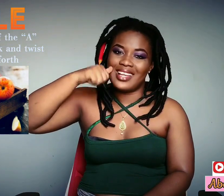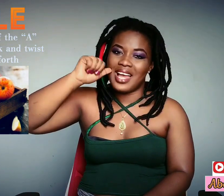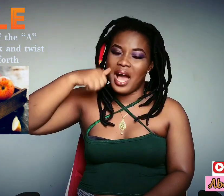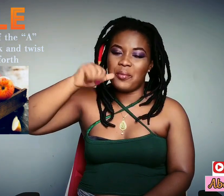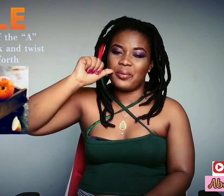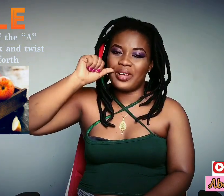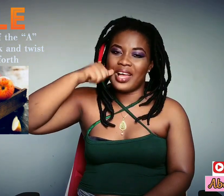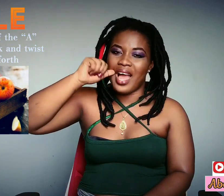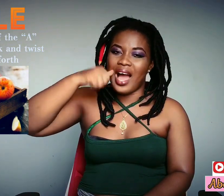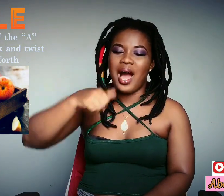yeah apple